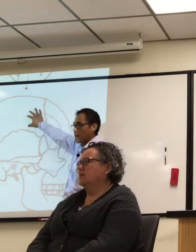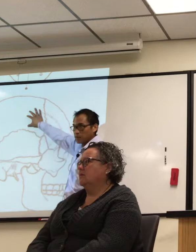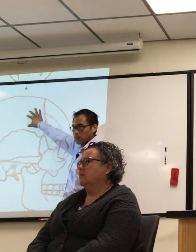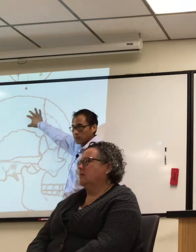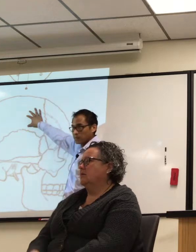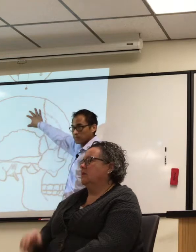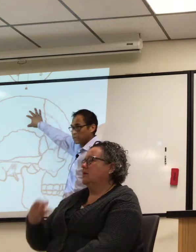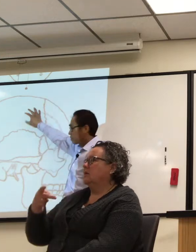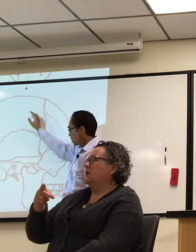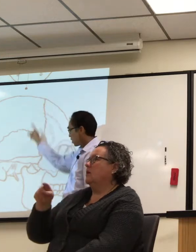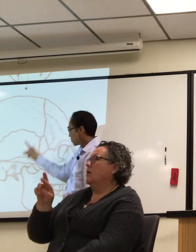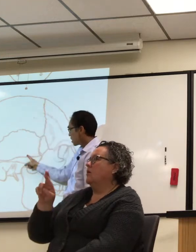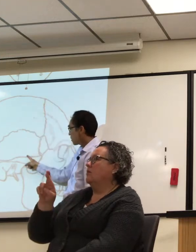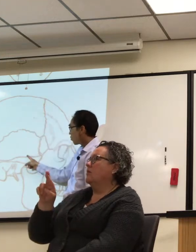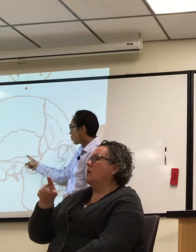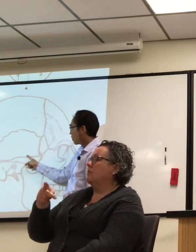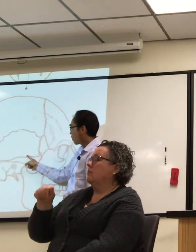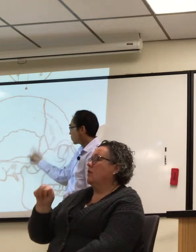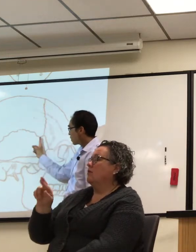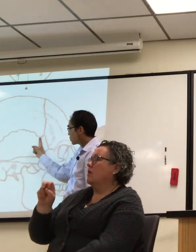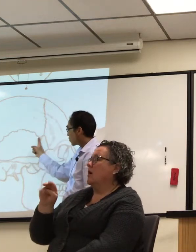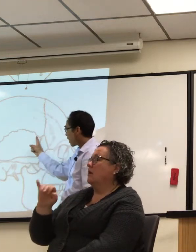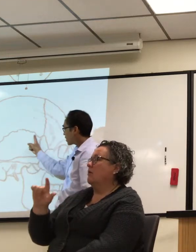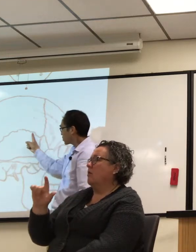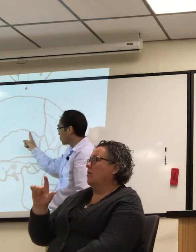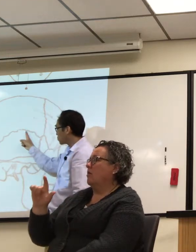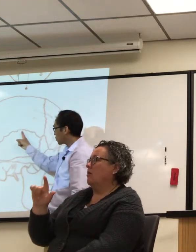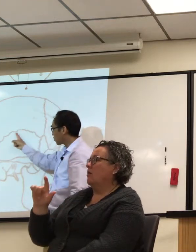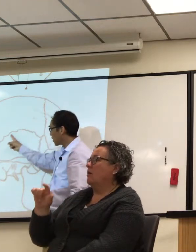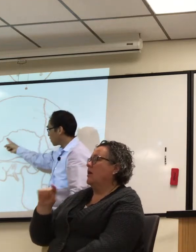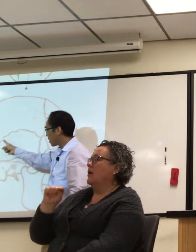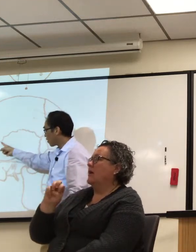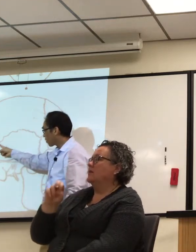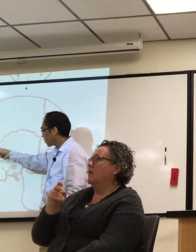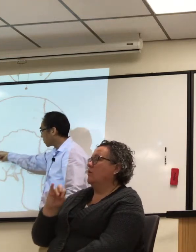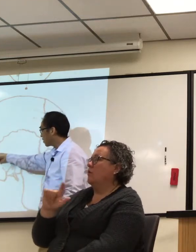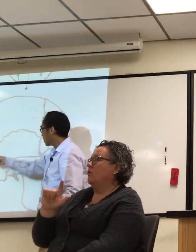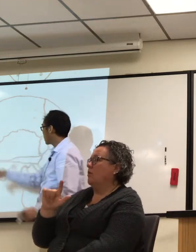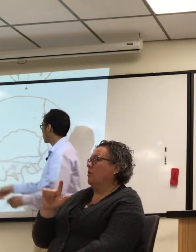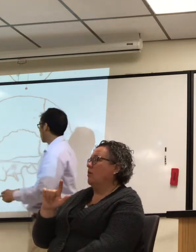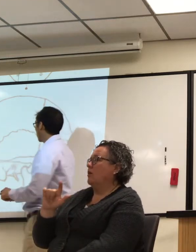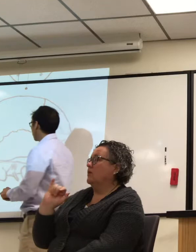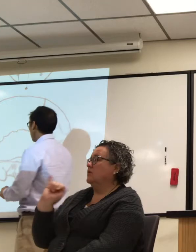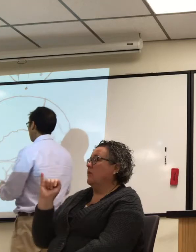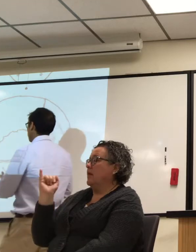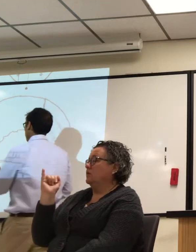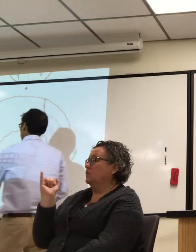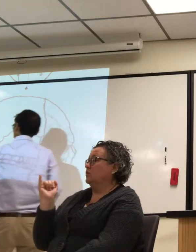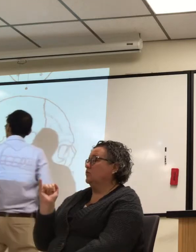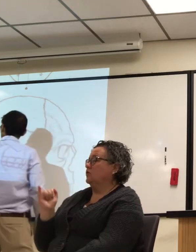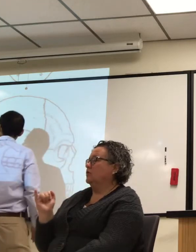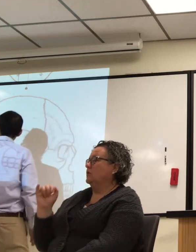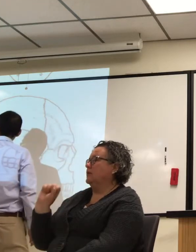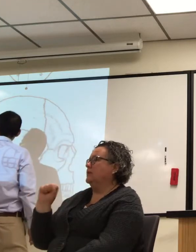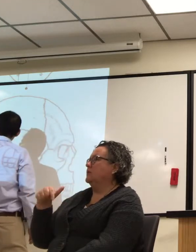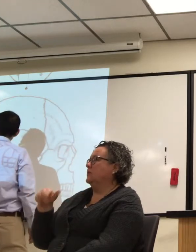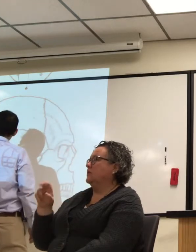Here's parietal bone. Here's temporal bone. So that suture right there is the squamous